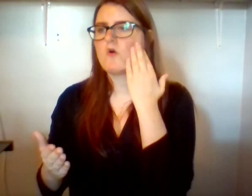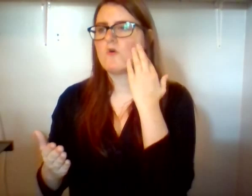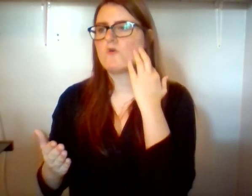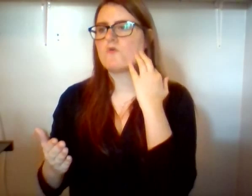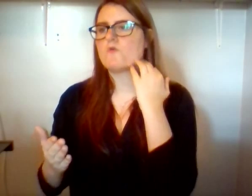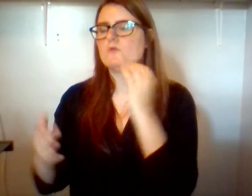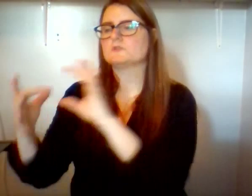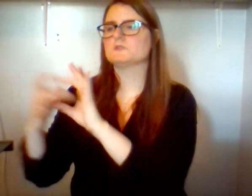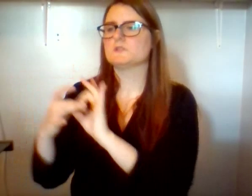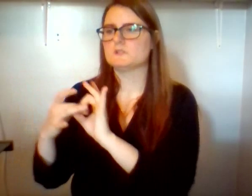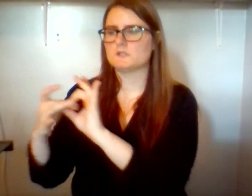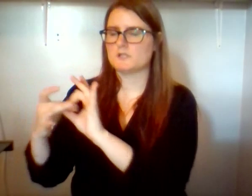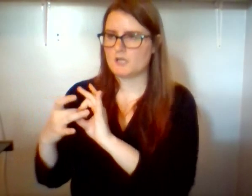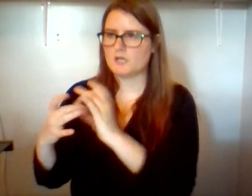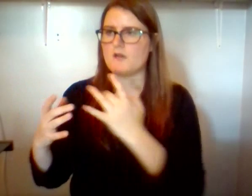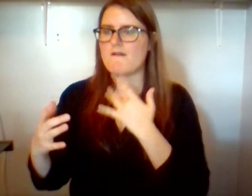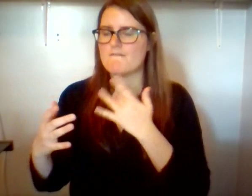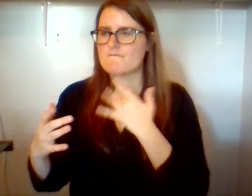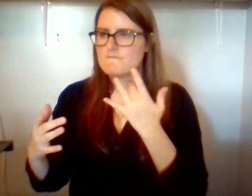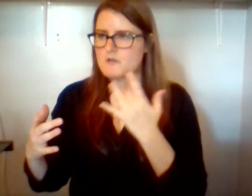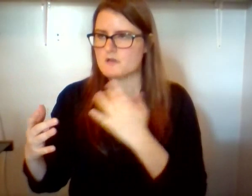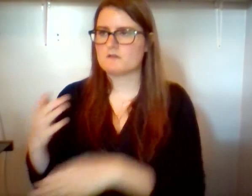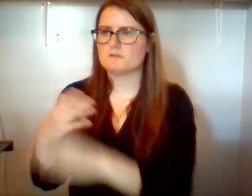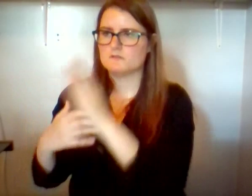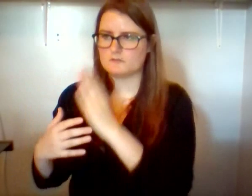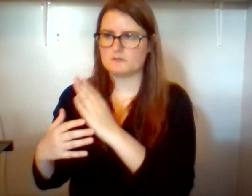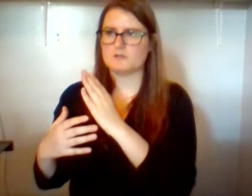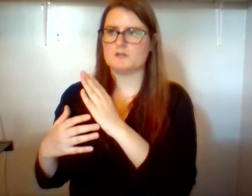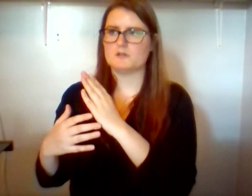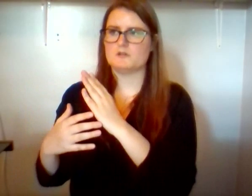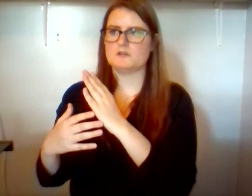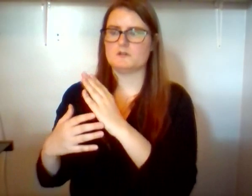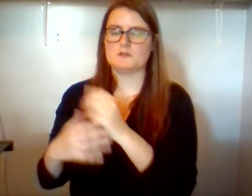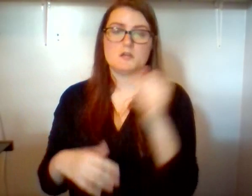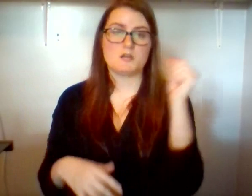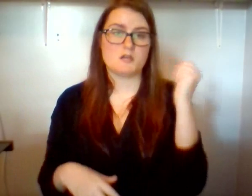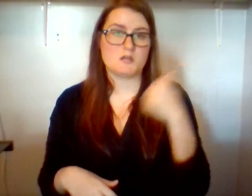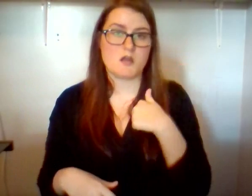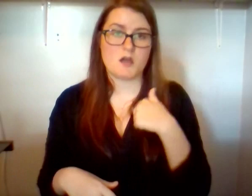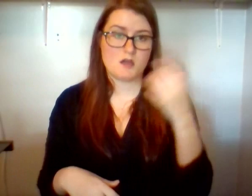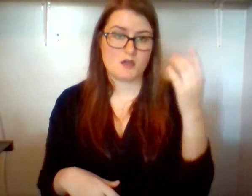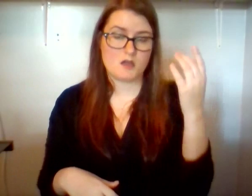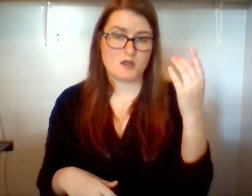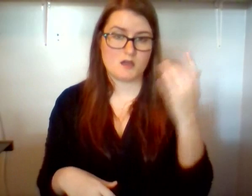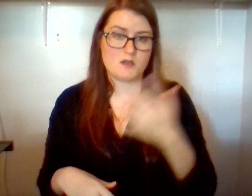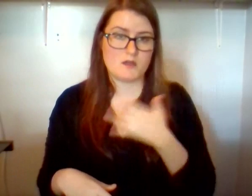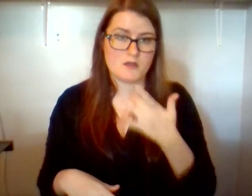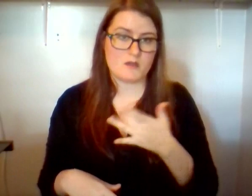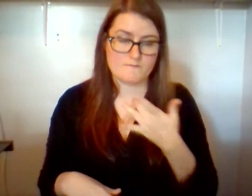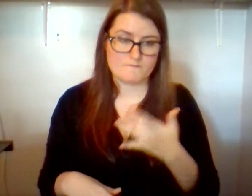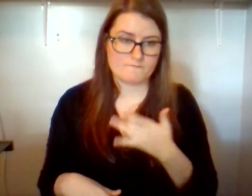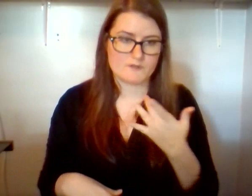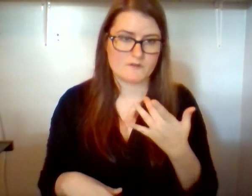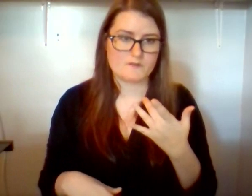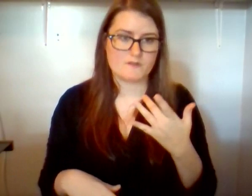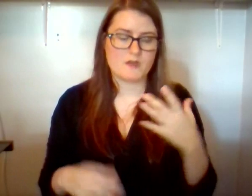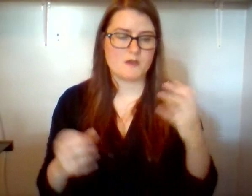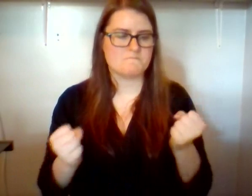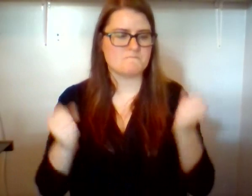I think married couples who have been the purest also can have the sweetest and best experience of each other